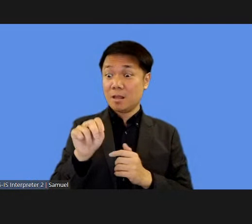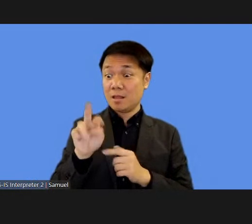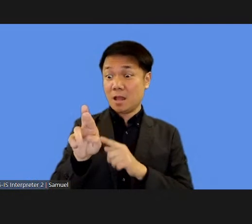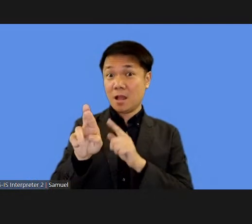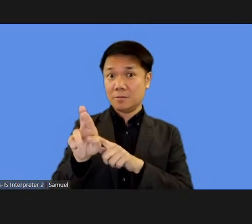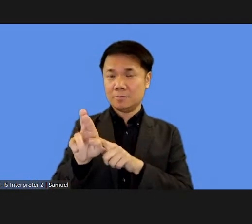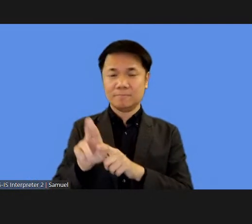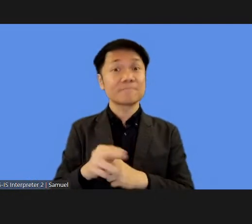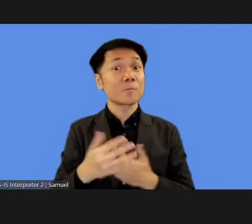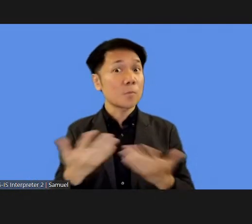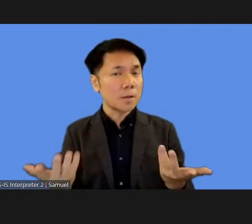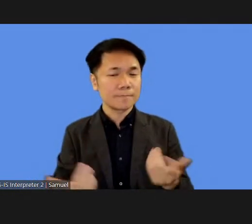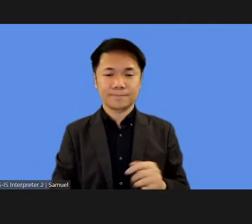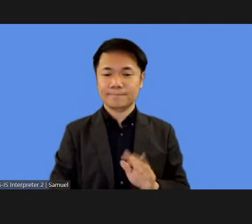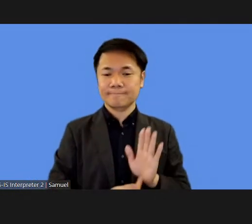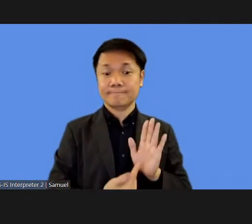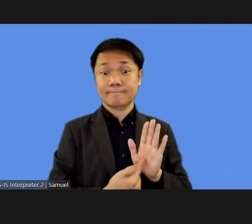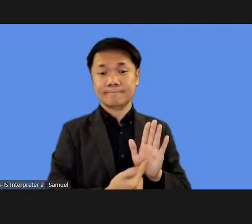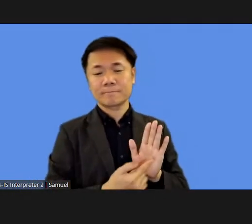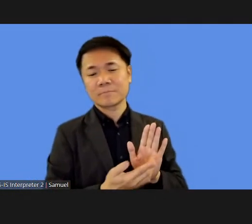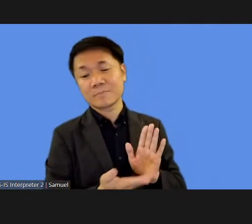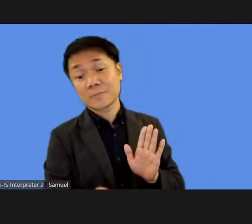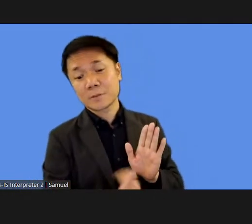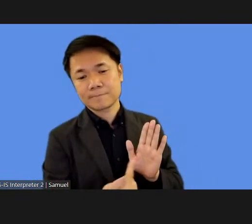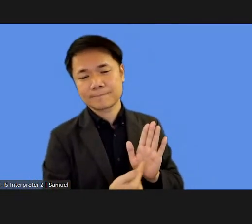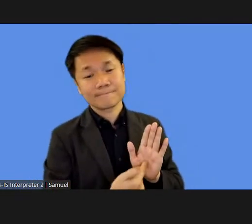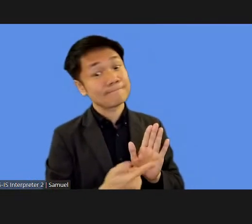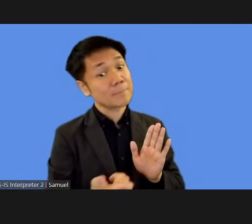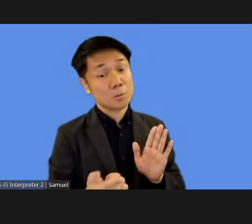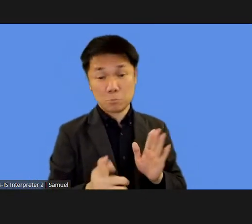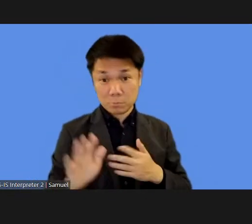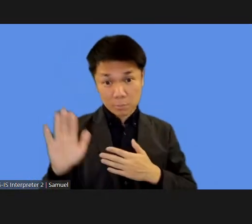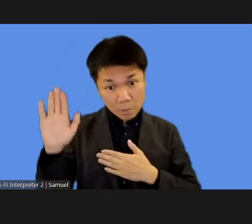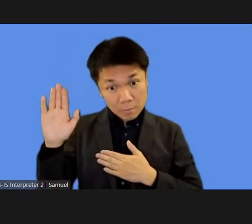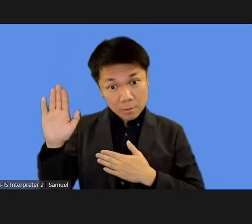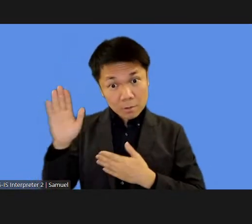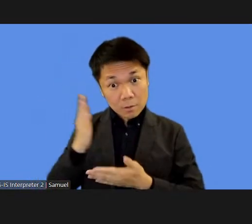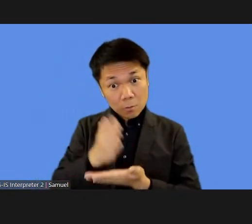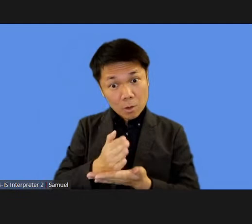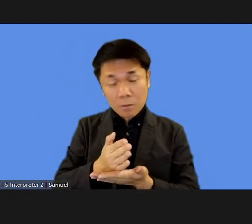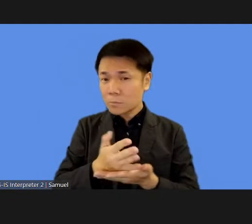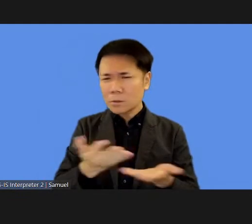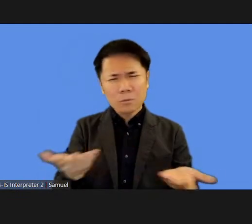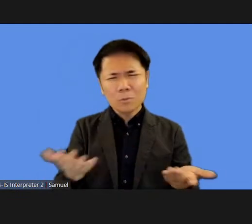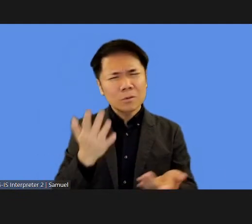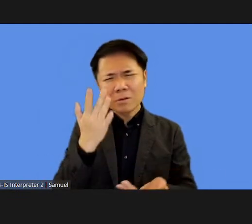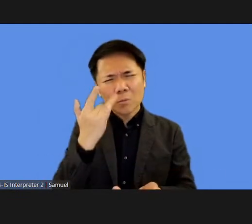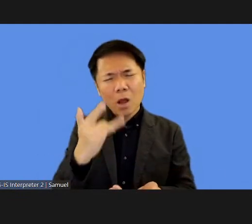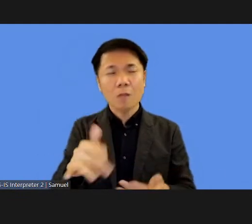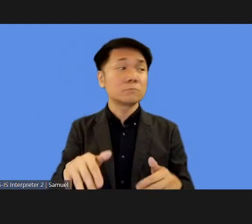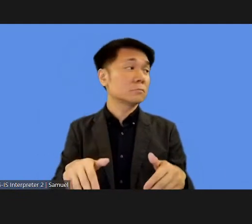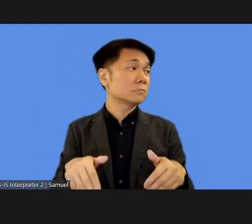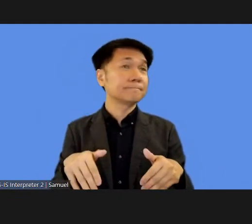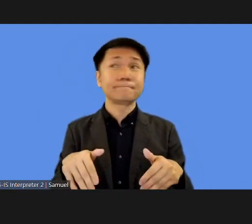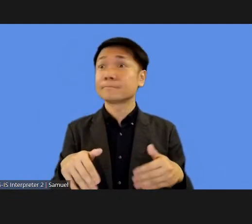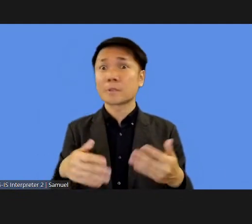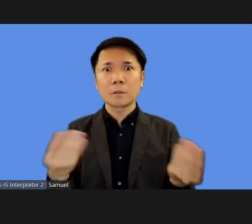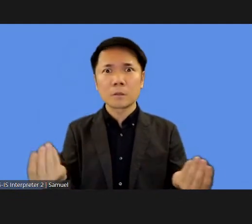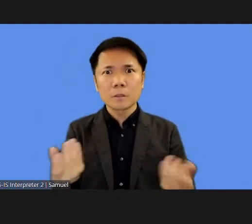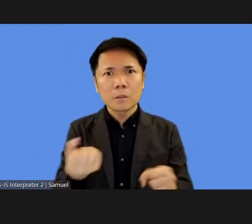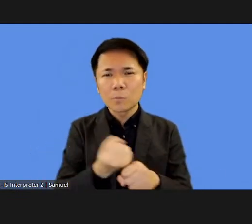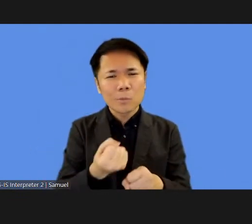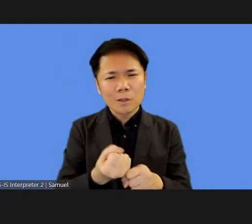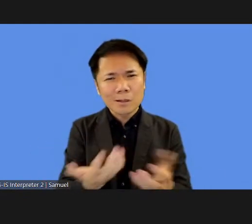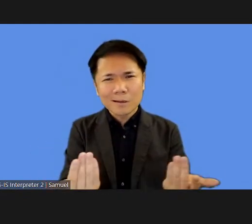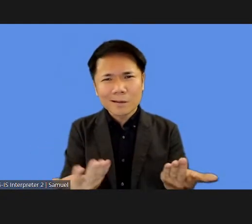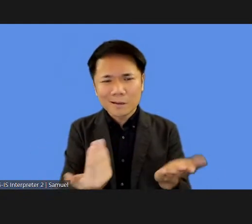spotlight. So you committed to this and this. Why have you not done this? You committed to this, and so we have to start